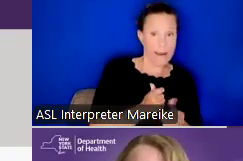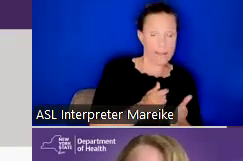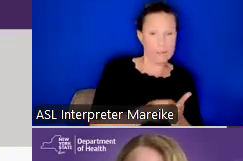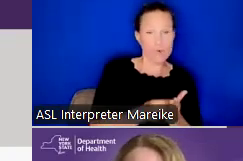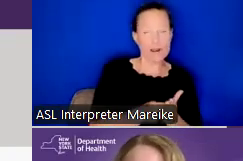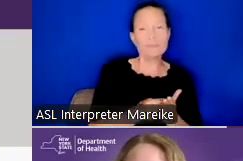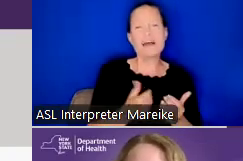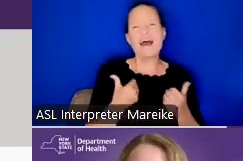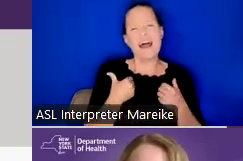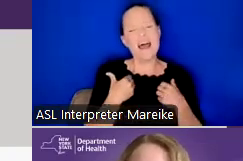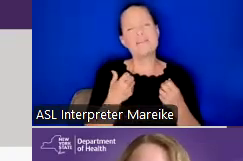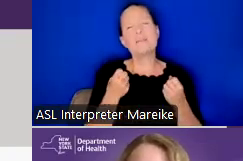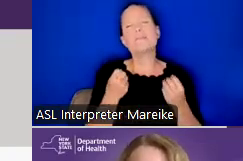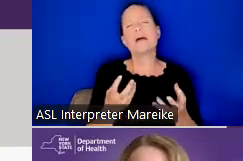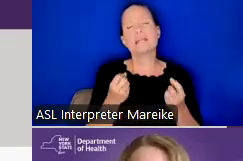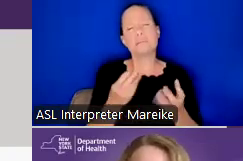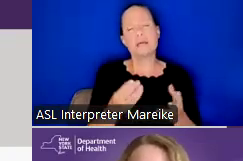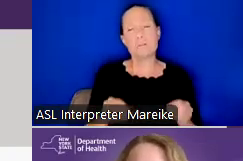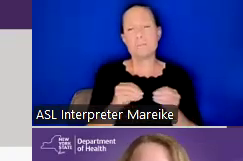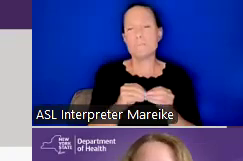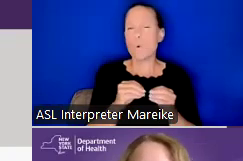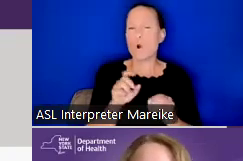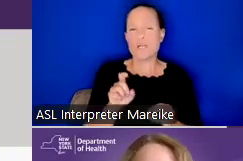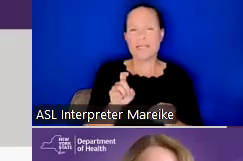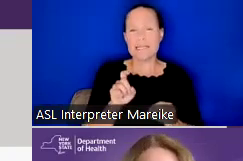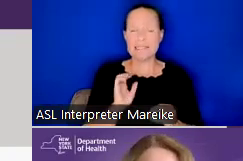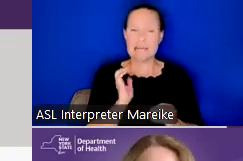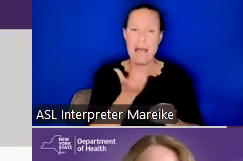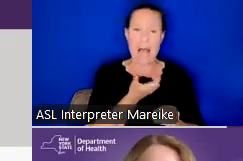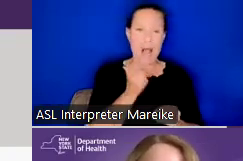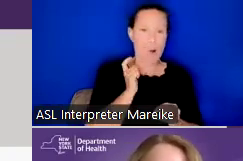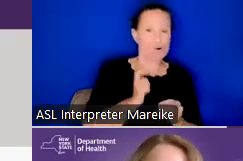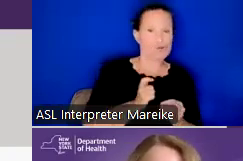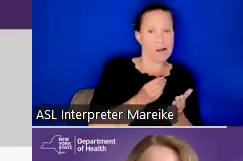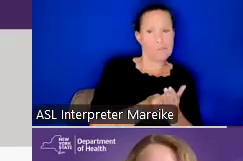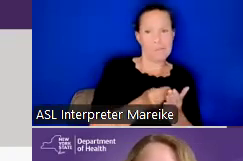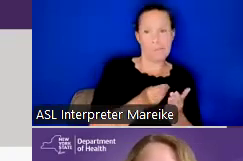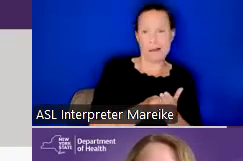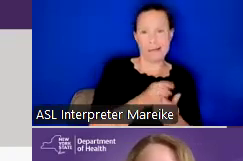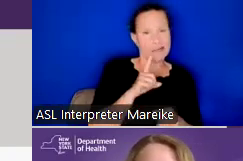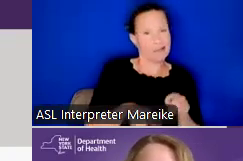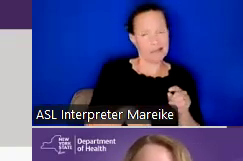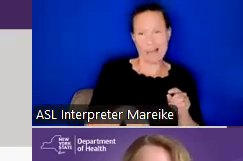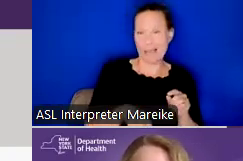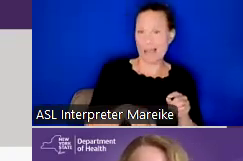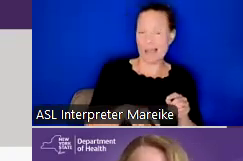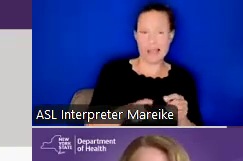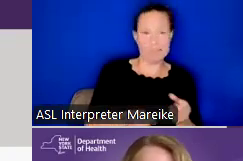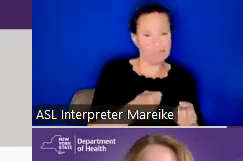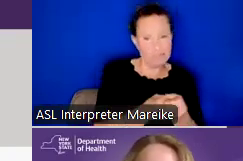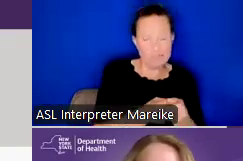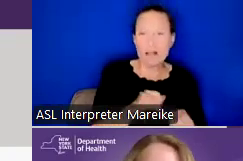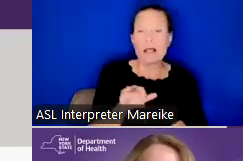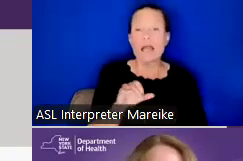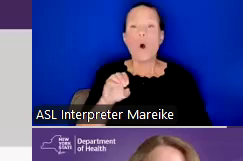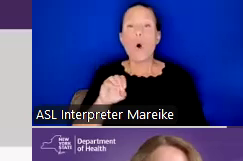additional needs that our grant funding doesn't necessarily cover. So I'll use Olmsted Housing for an example, right?